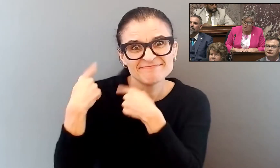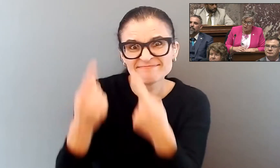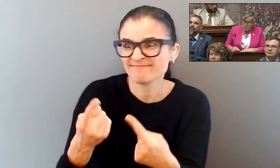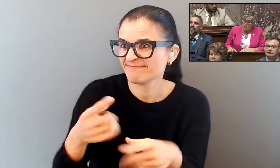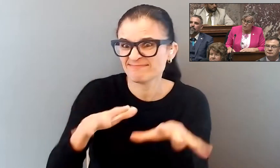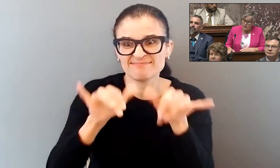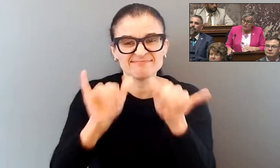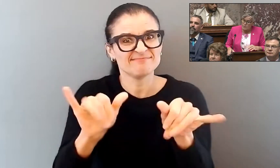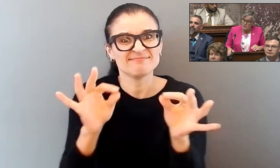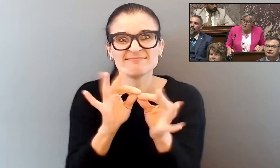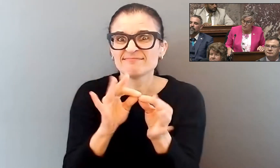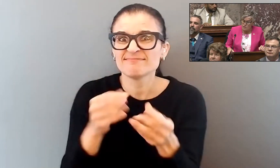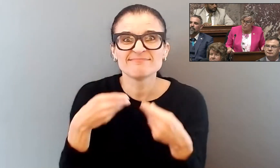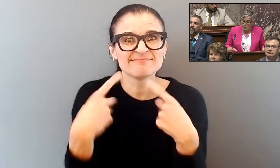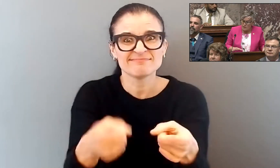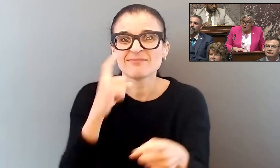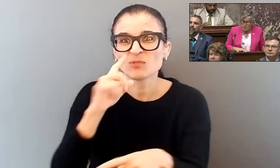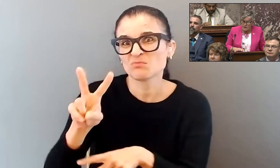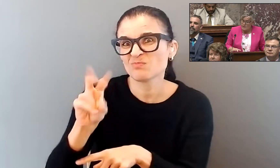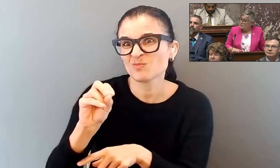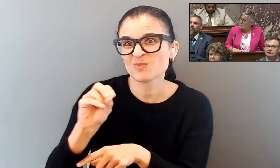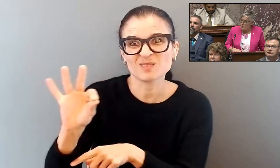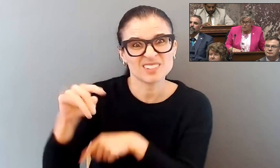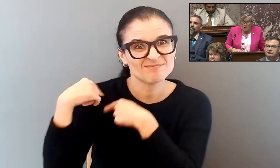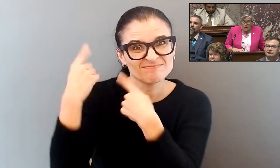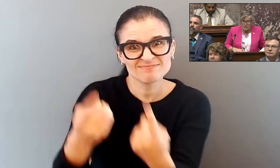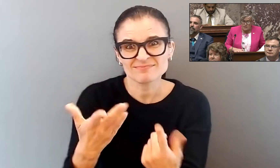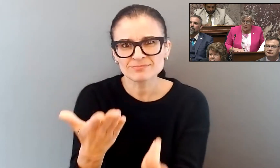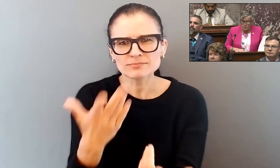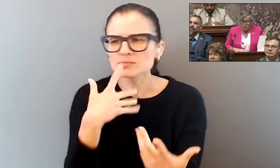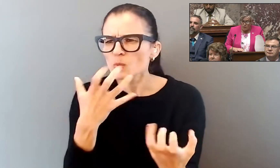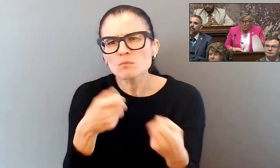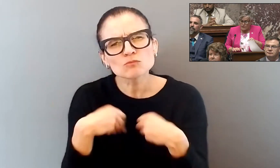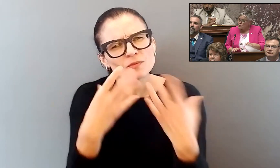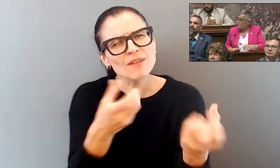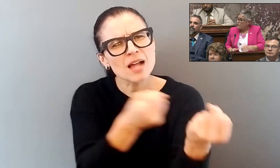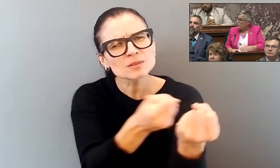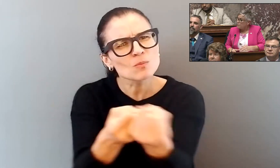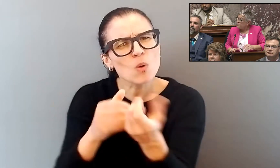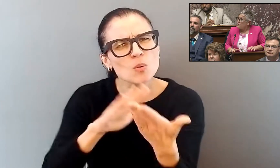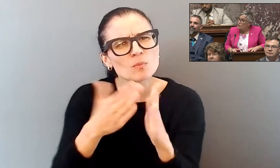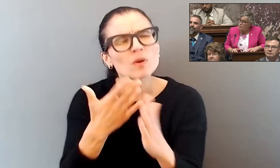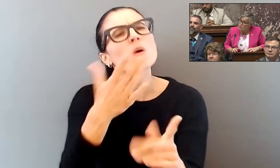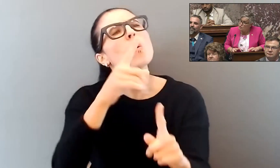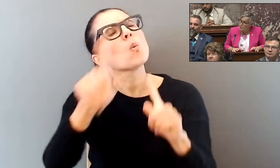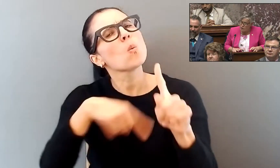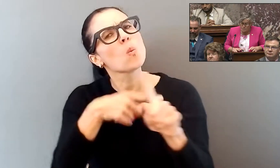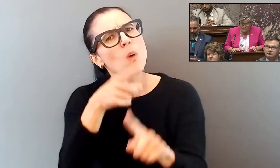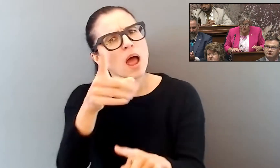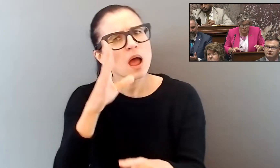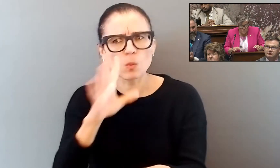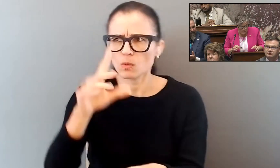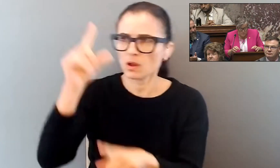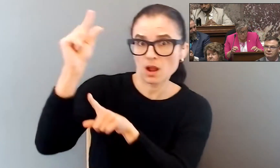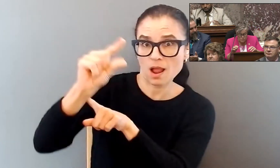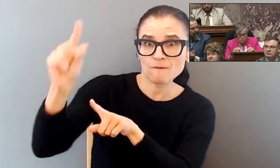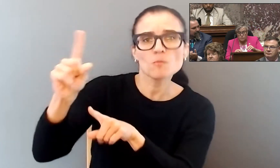community. When will the government start supporting libraries and stable, sustainable provincial funding? Thank you, Mr. Speaker.